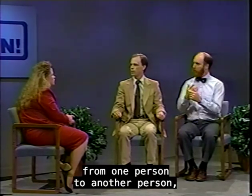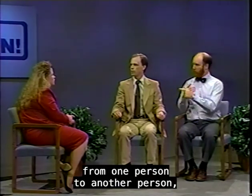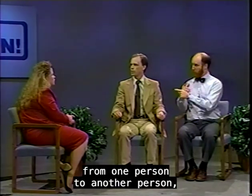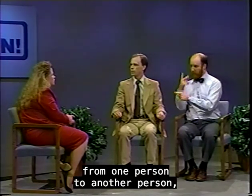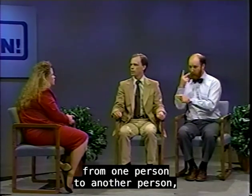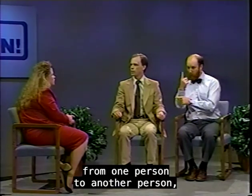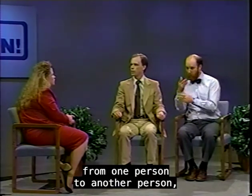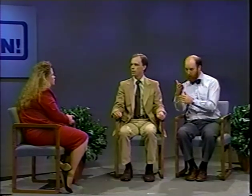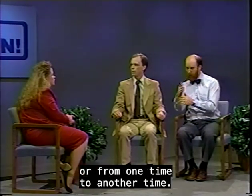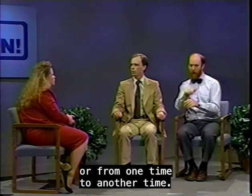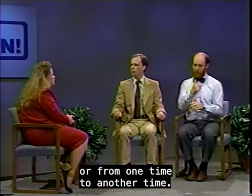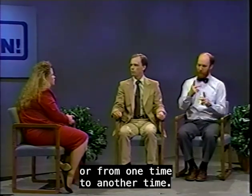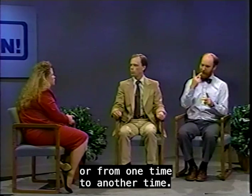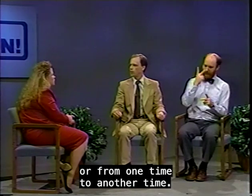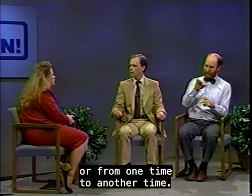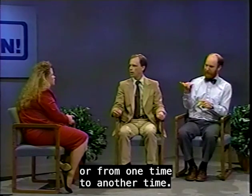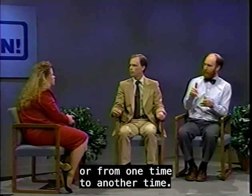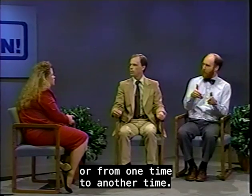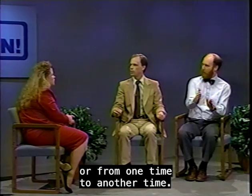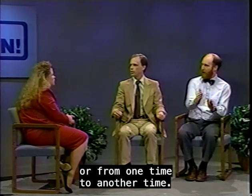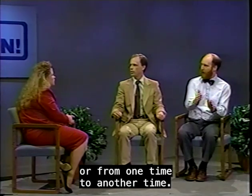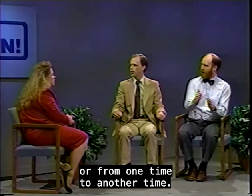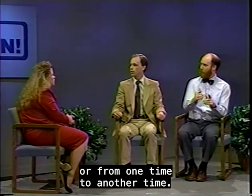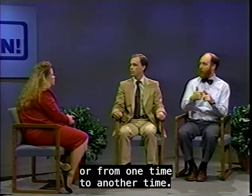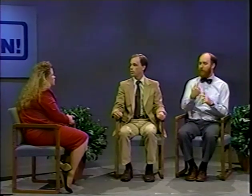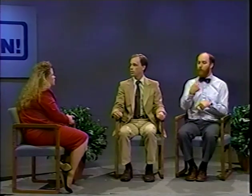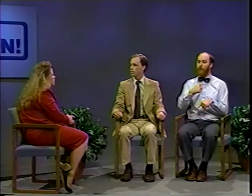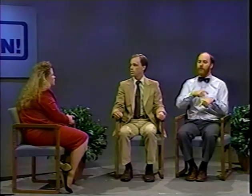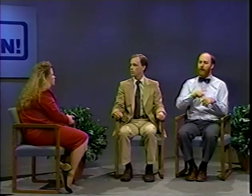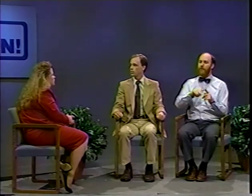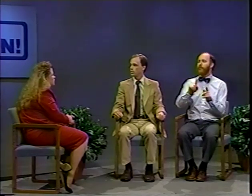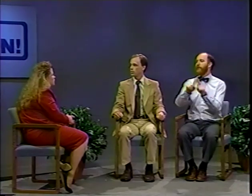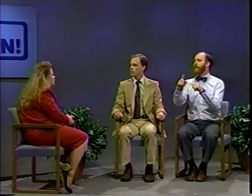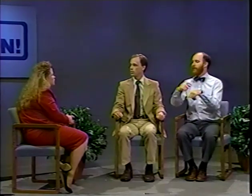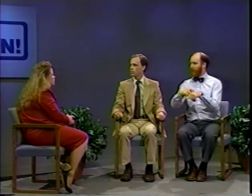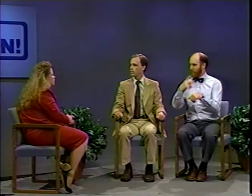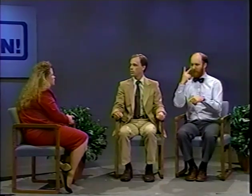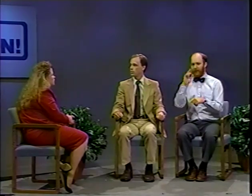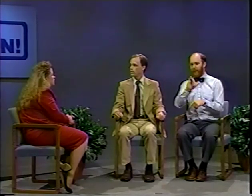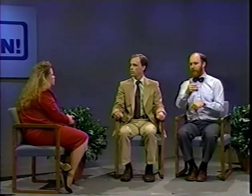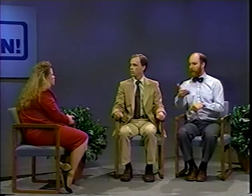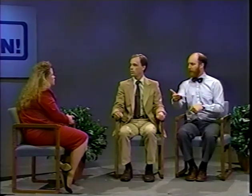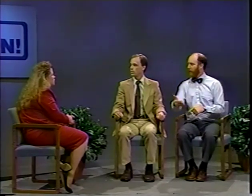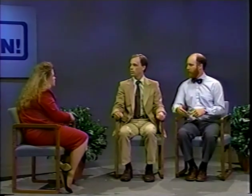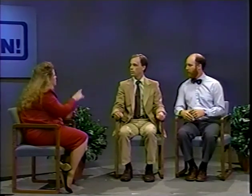to another person, or from one time to another time.